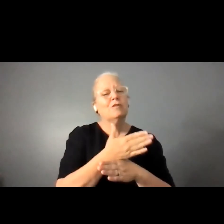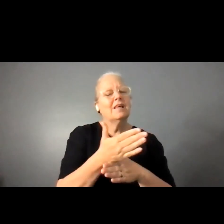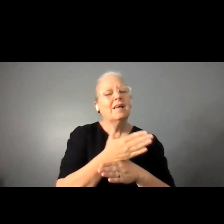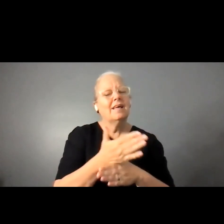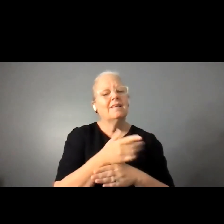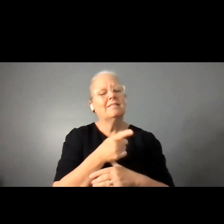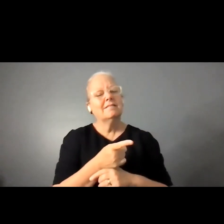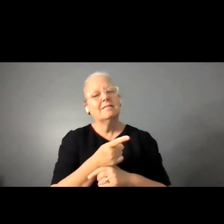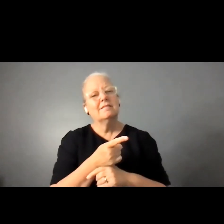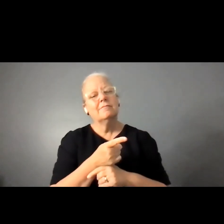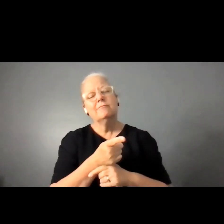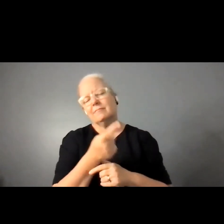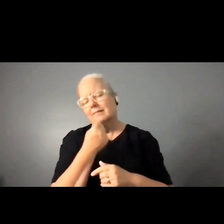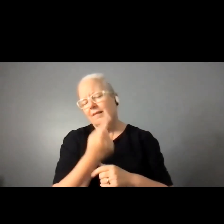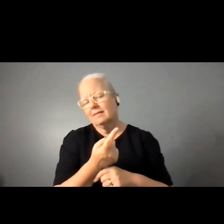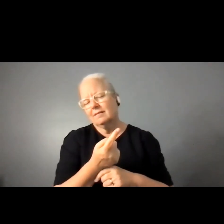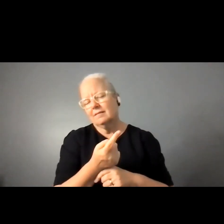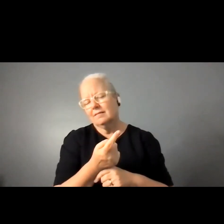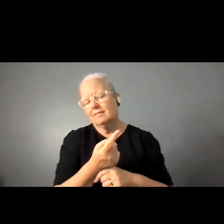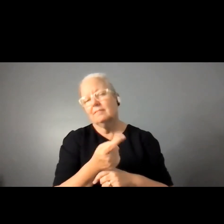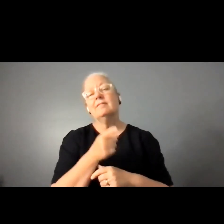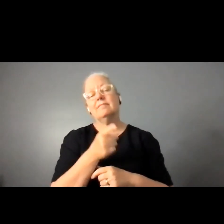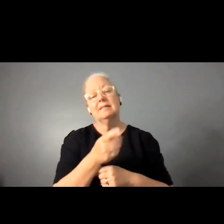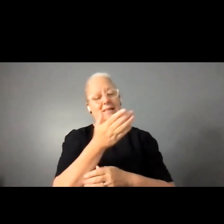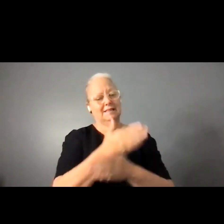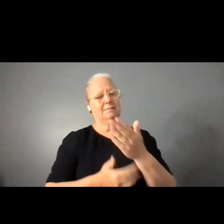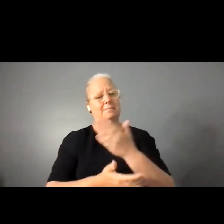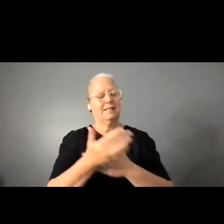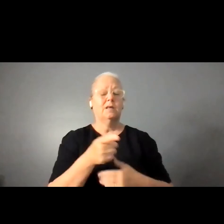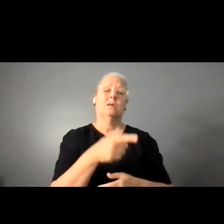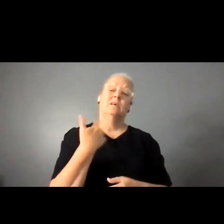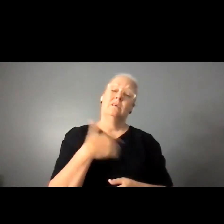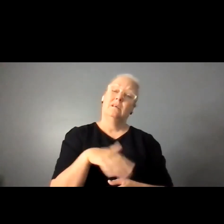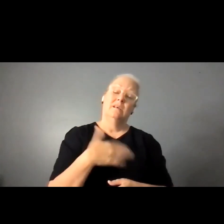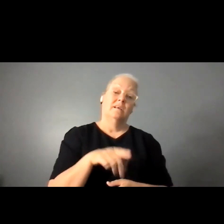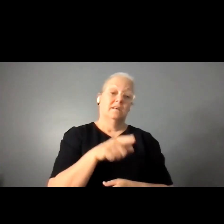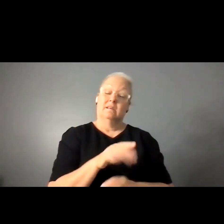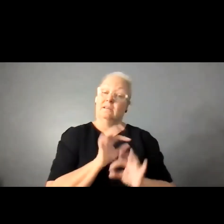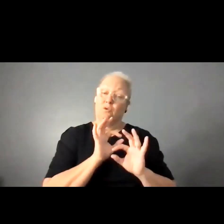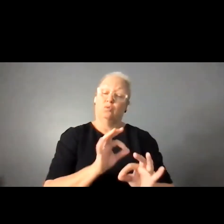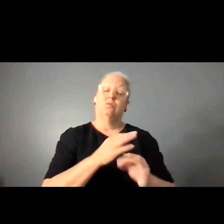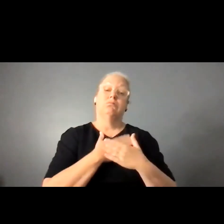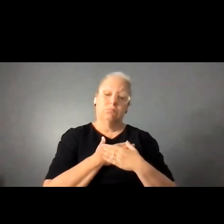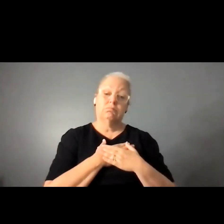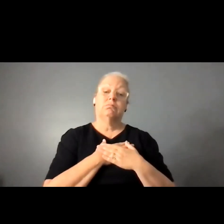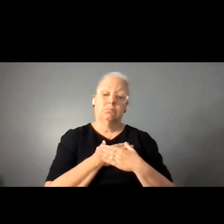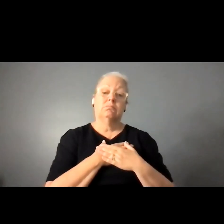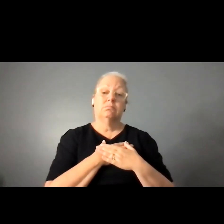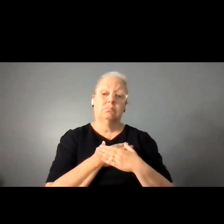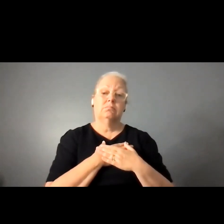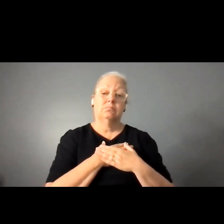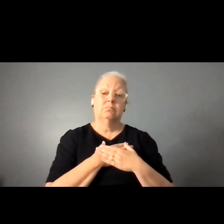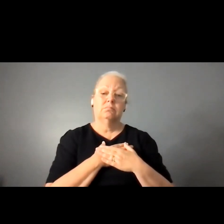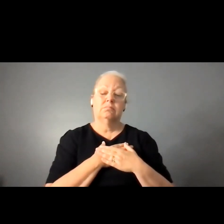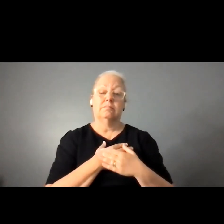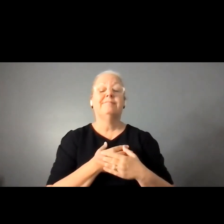talking about disability, well, it's very valuable to us because when we talk about this concept,